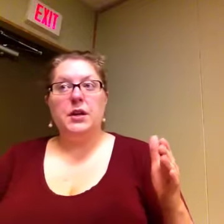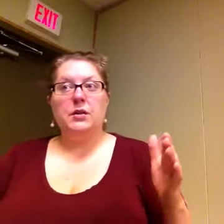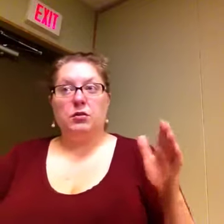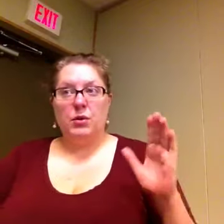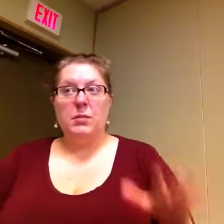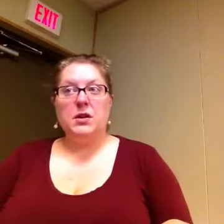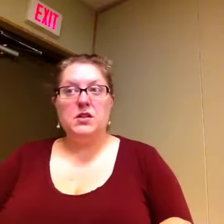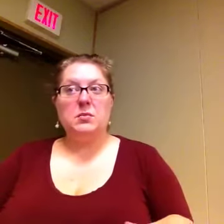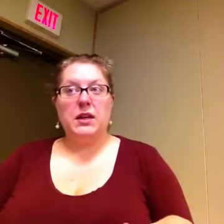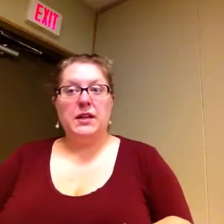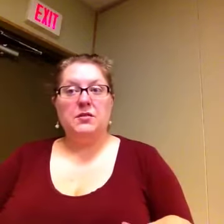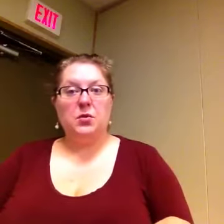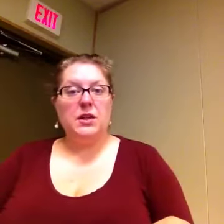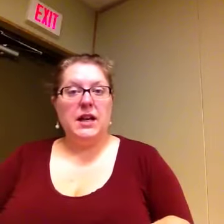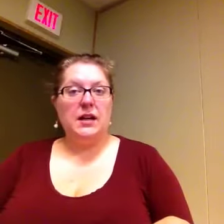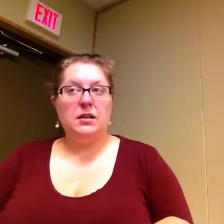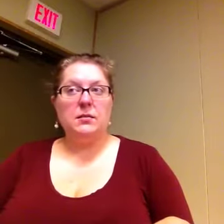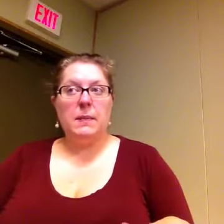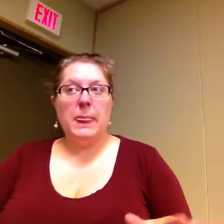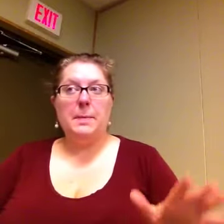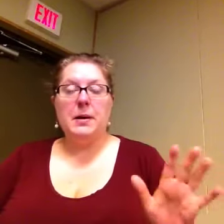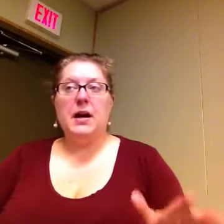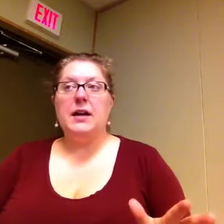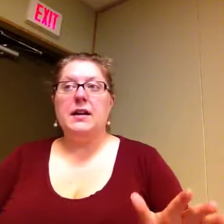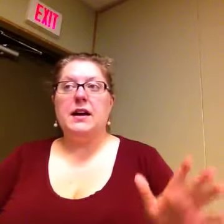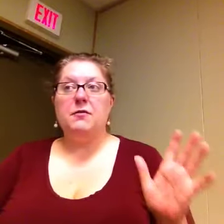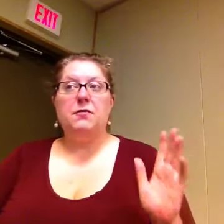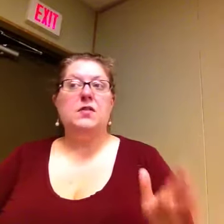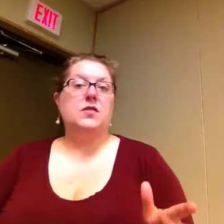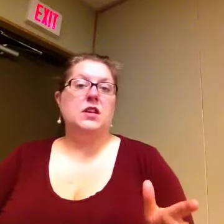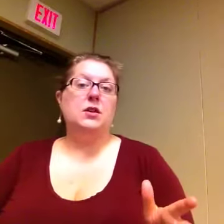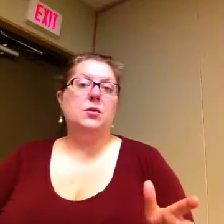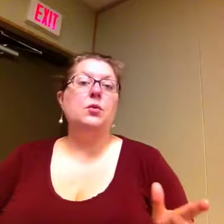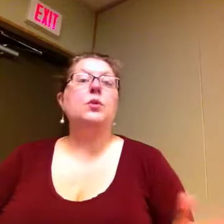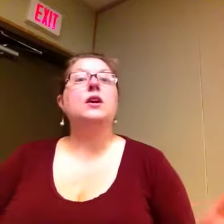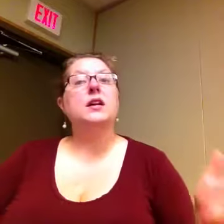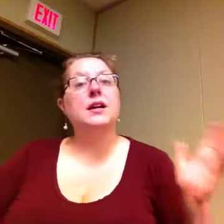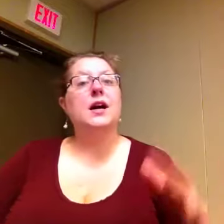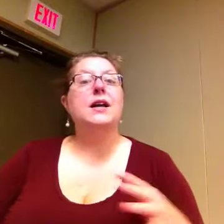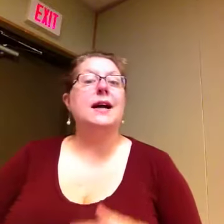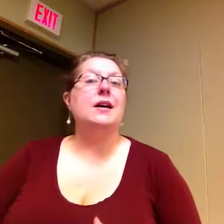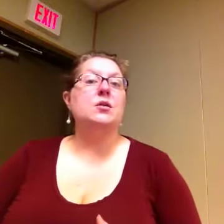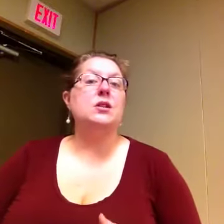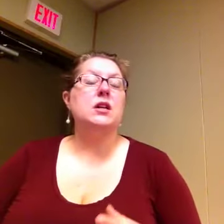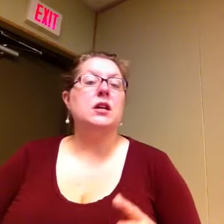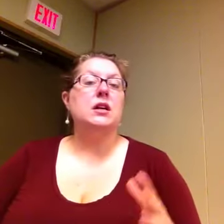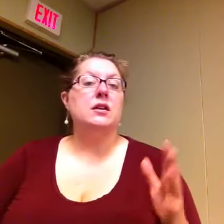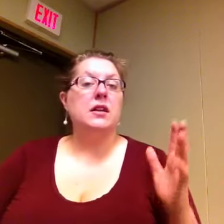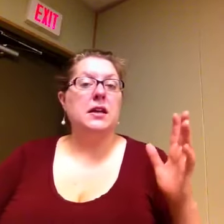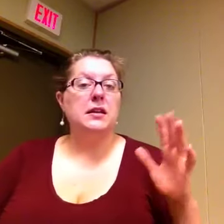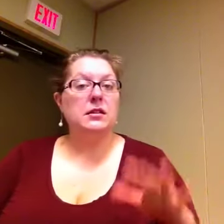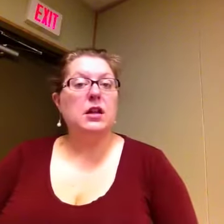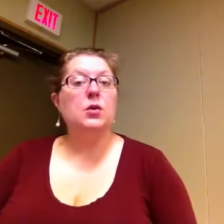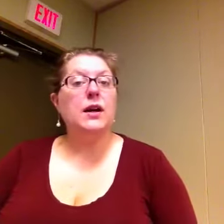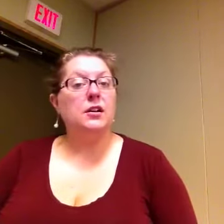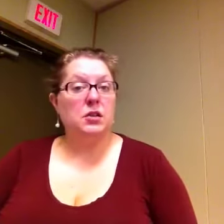the 3-part split at 48, but at 50 we're going to cut out the lower alto